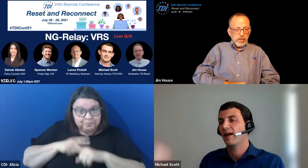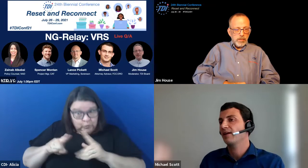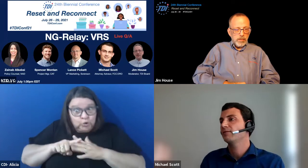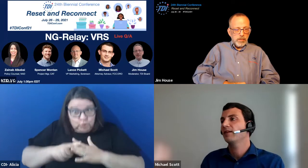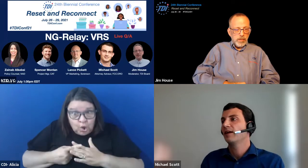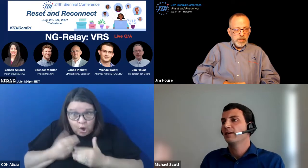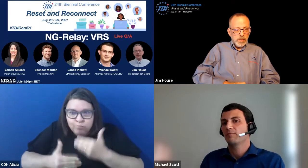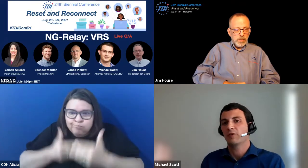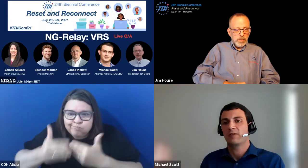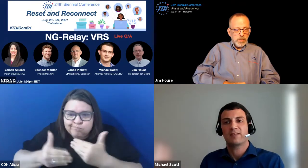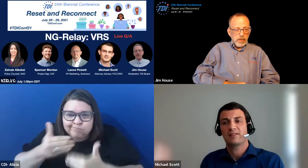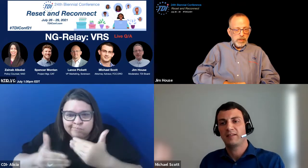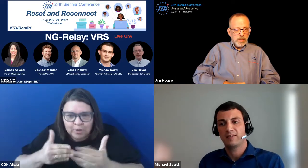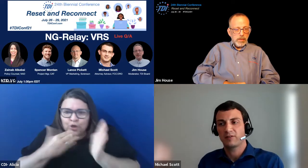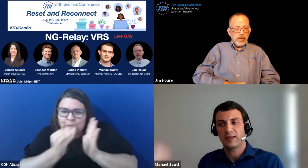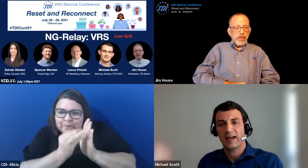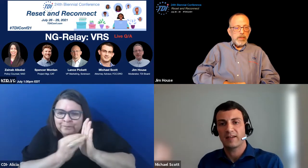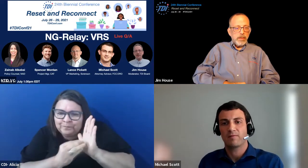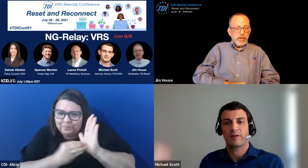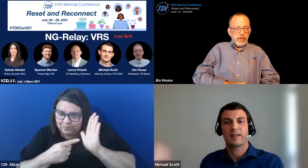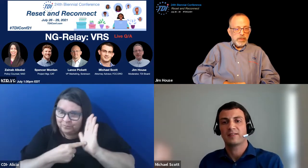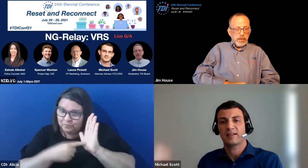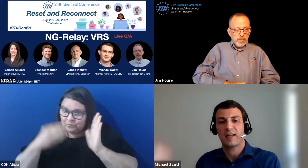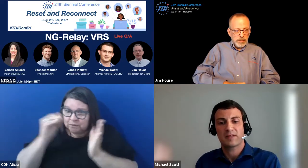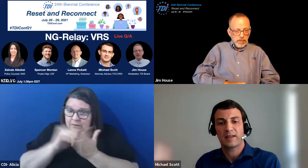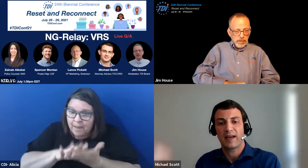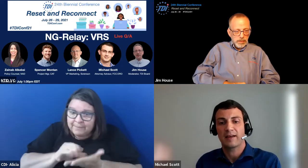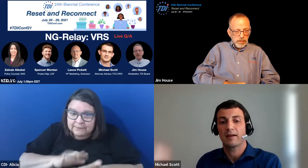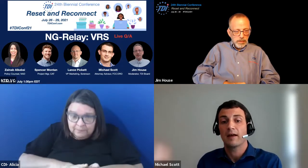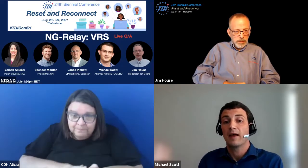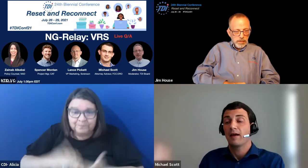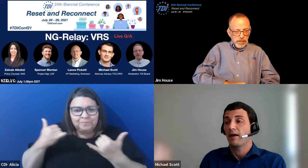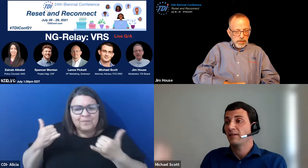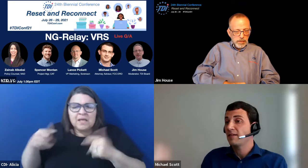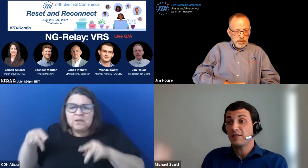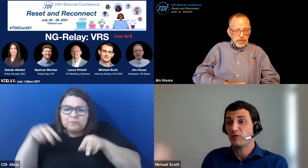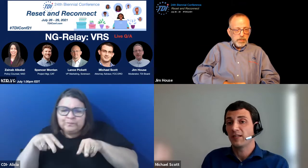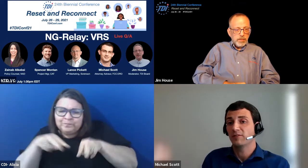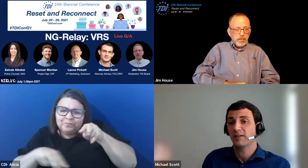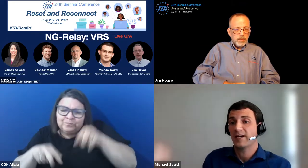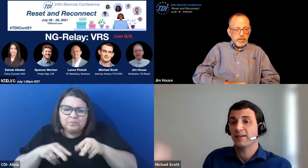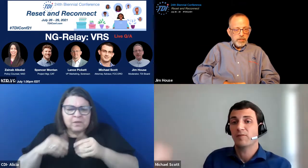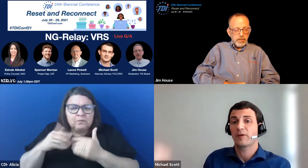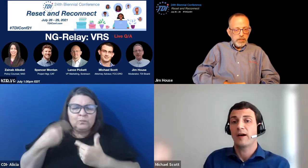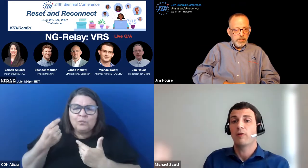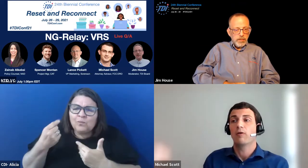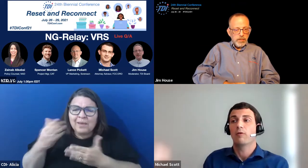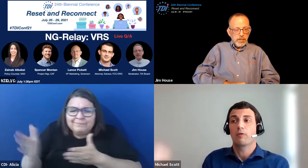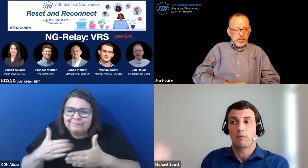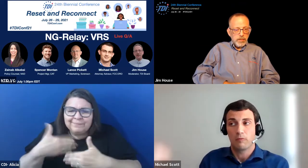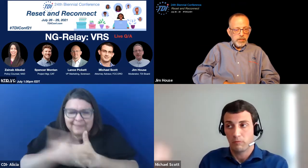documents. And, you know, the FCC needs to look at it, figure out its next steps on that. And the industry needs to look at it and figure